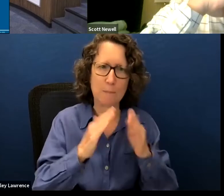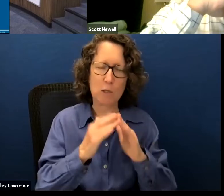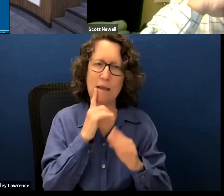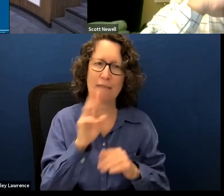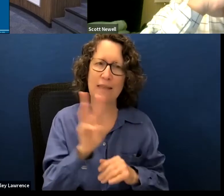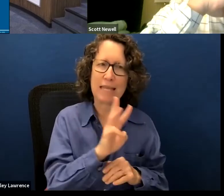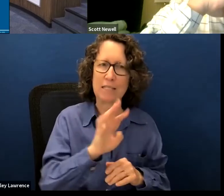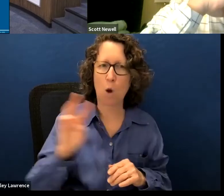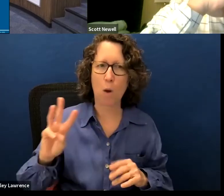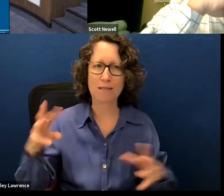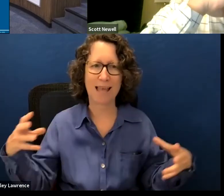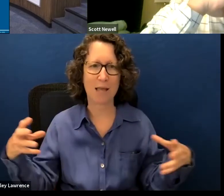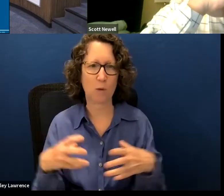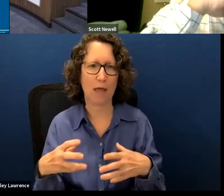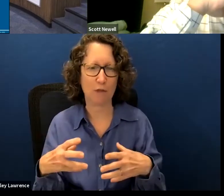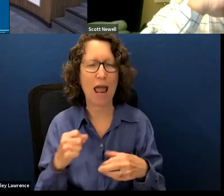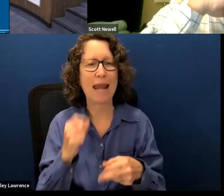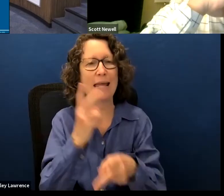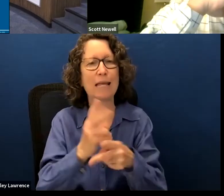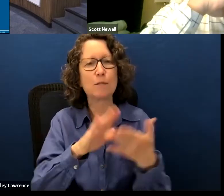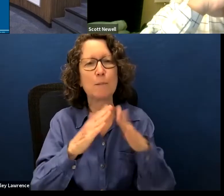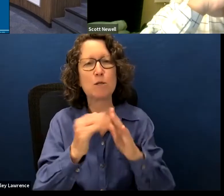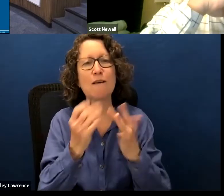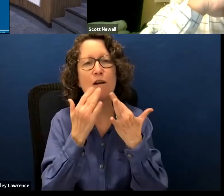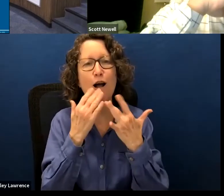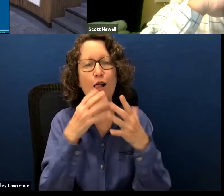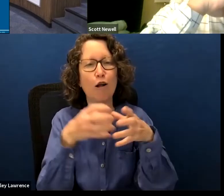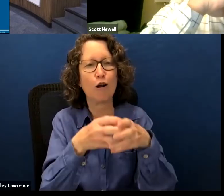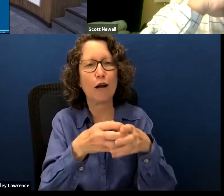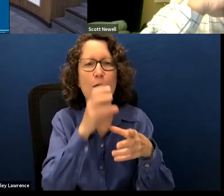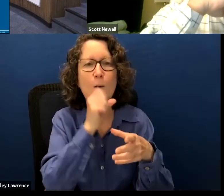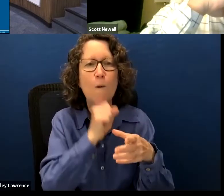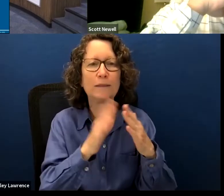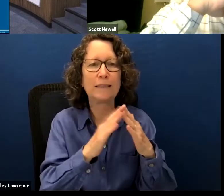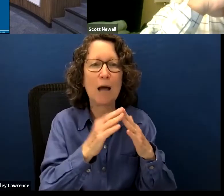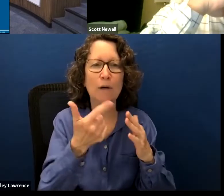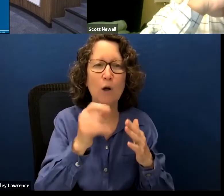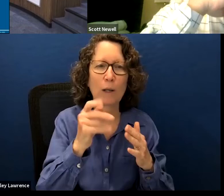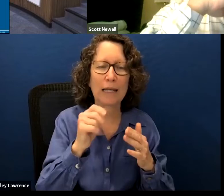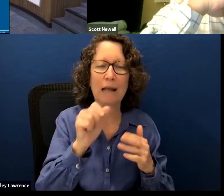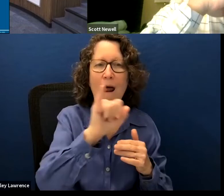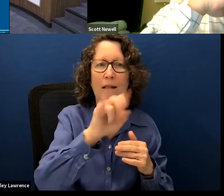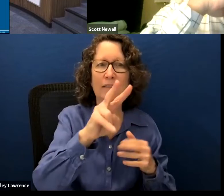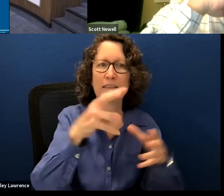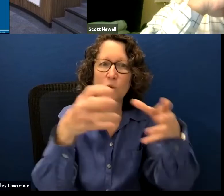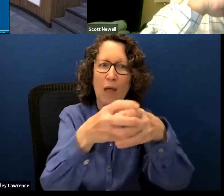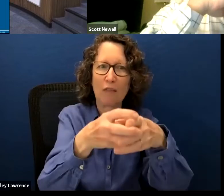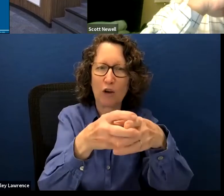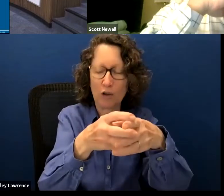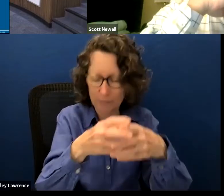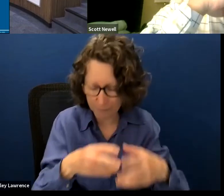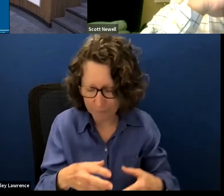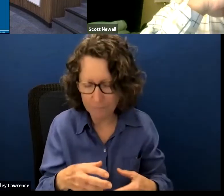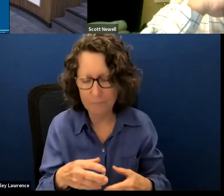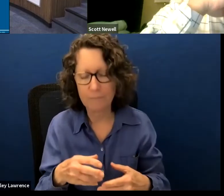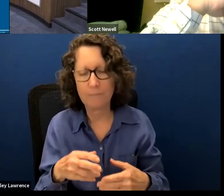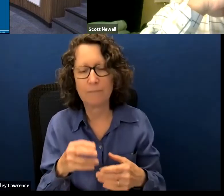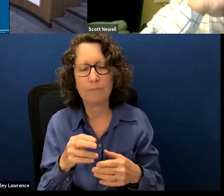the east side and west side together, and it keeps communities of color in Old Town, Goleta, and Isla Vista together.